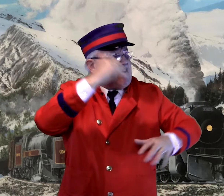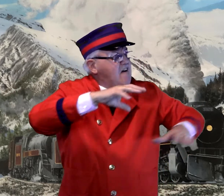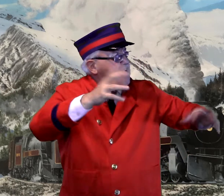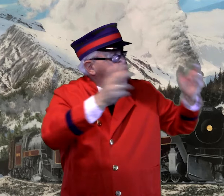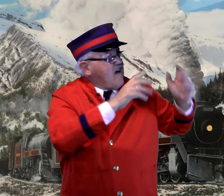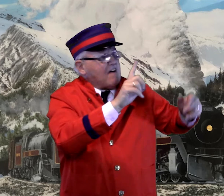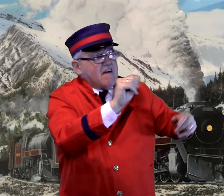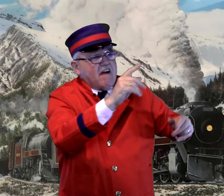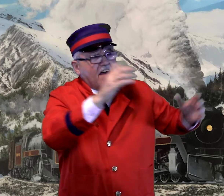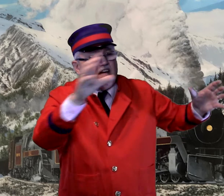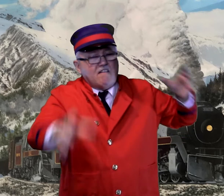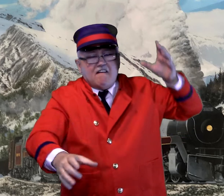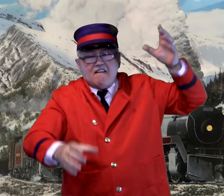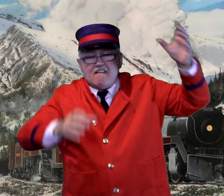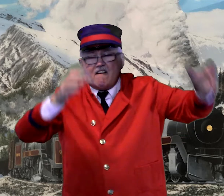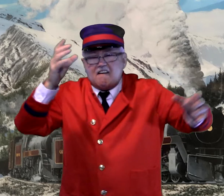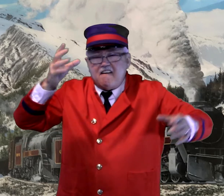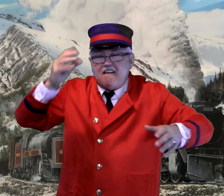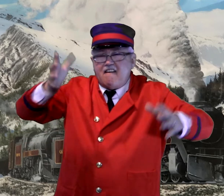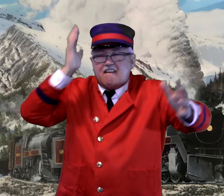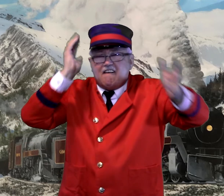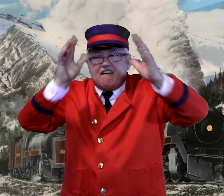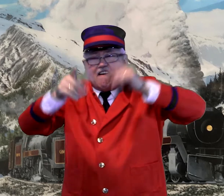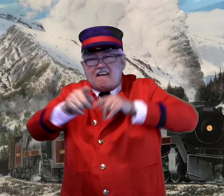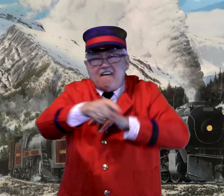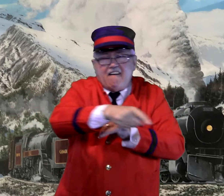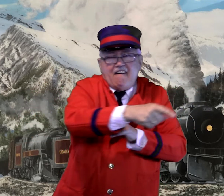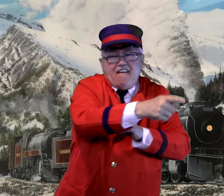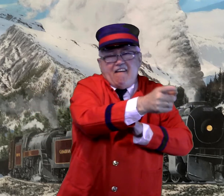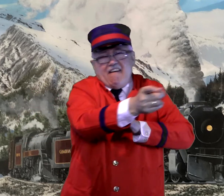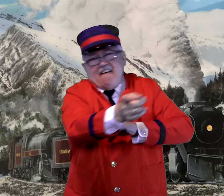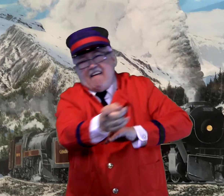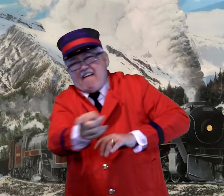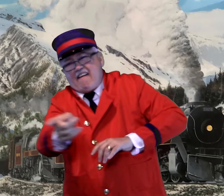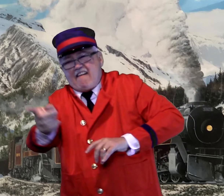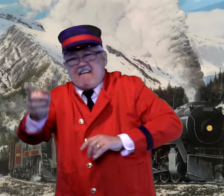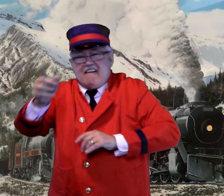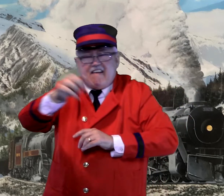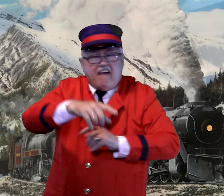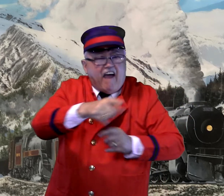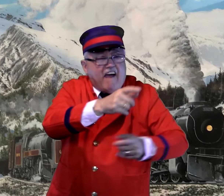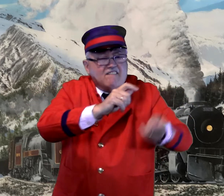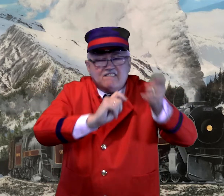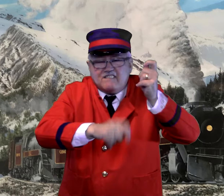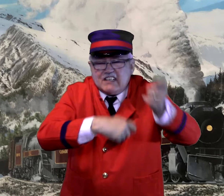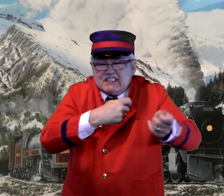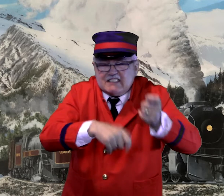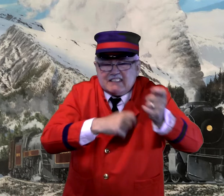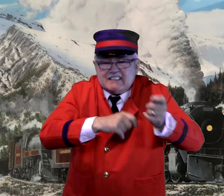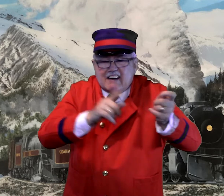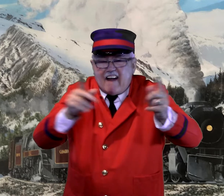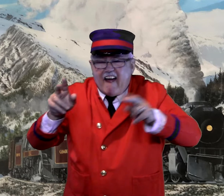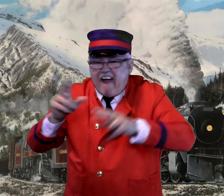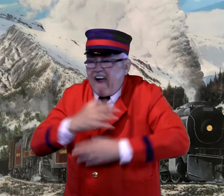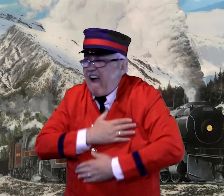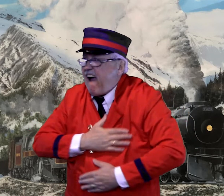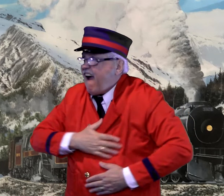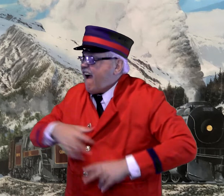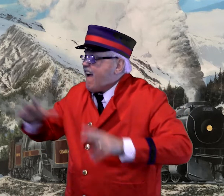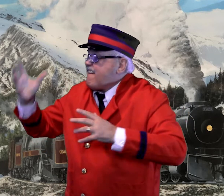darkened rock-hewn tunnels, see all of the beautiful countryside as the train meandered slowly around all the corners. They